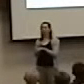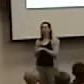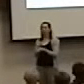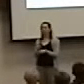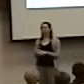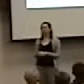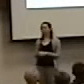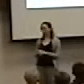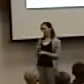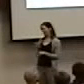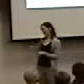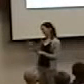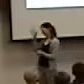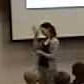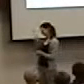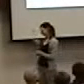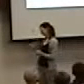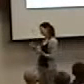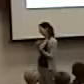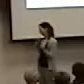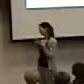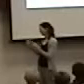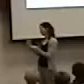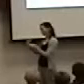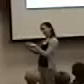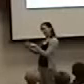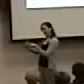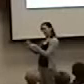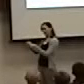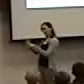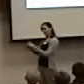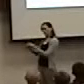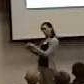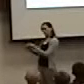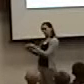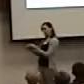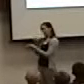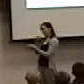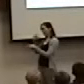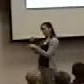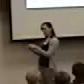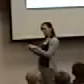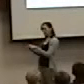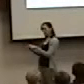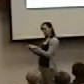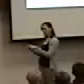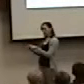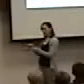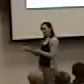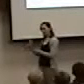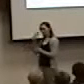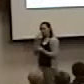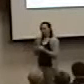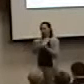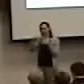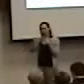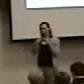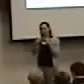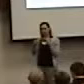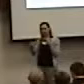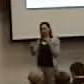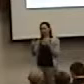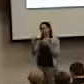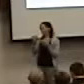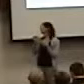find his name in Scripture. It's very interesting. He knows these things, and these are very important in leadership